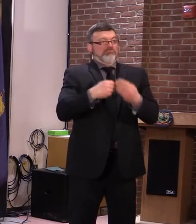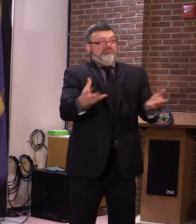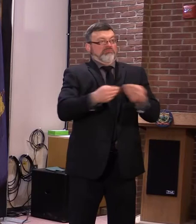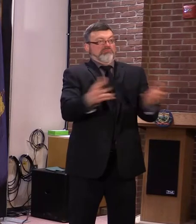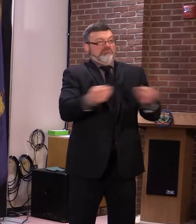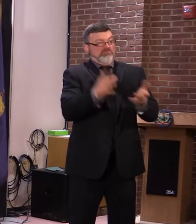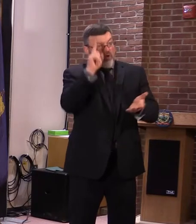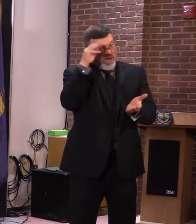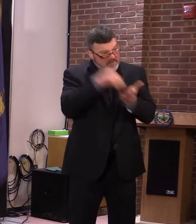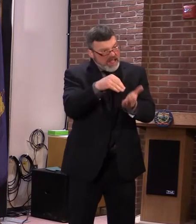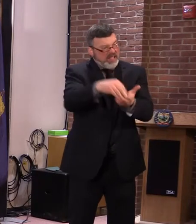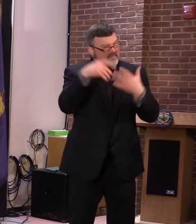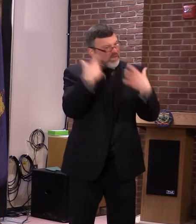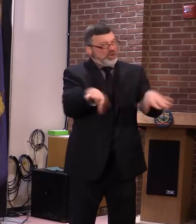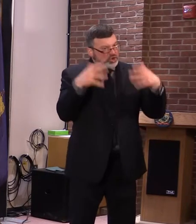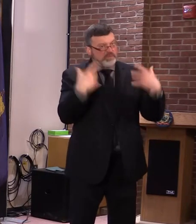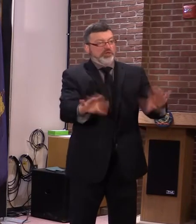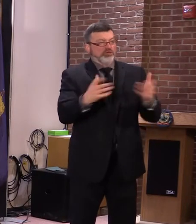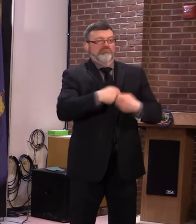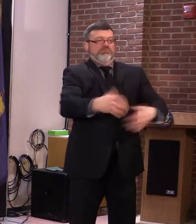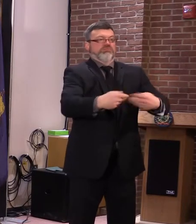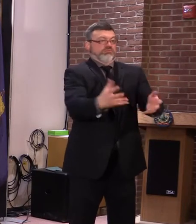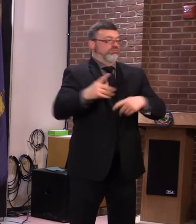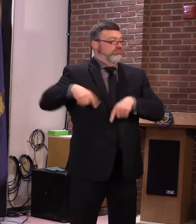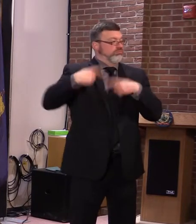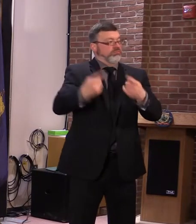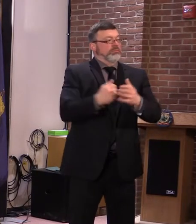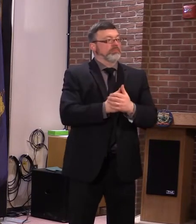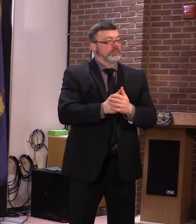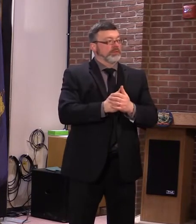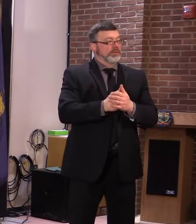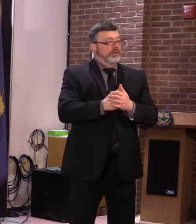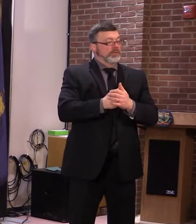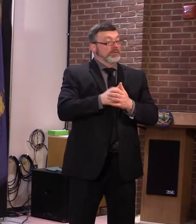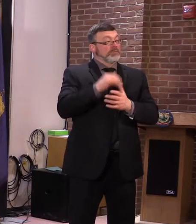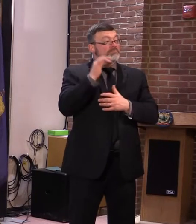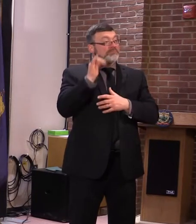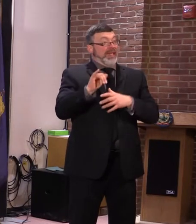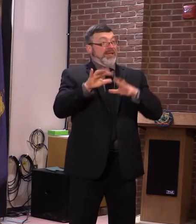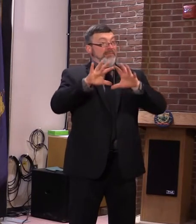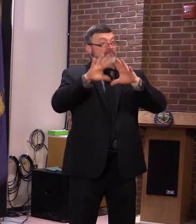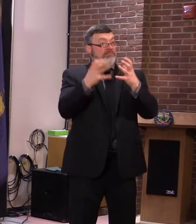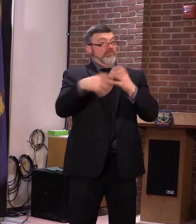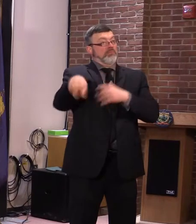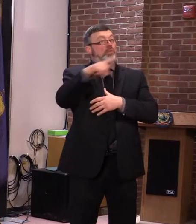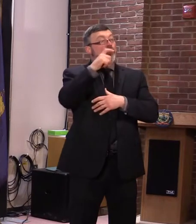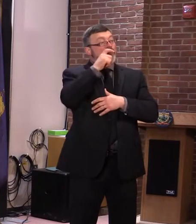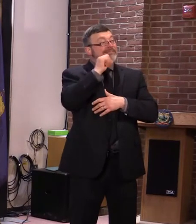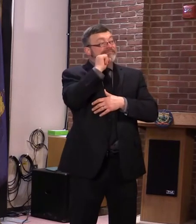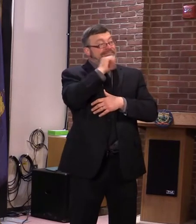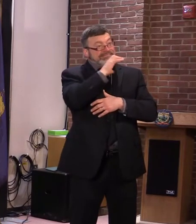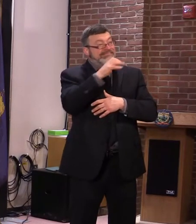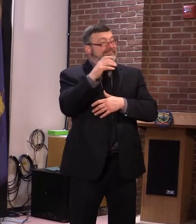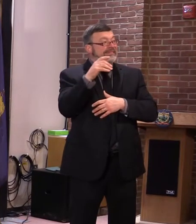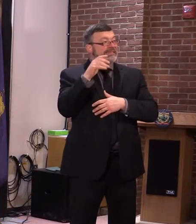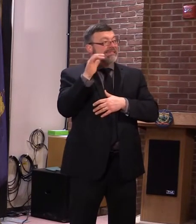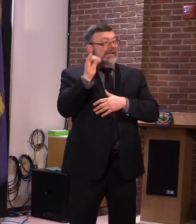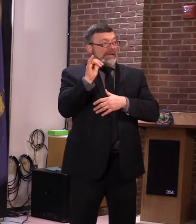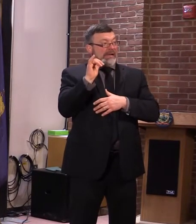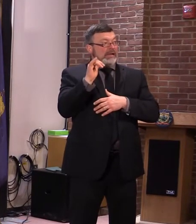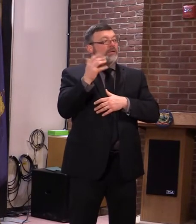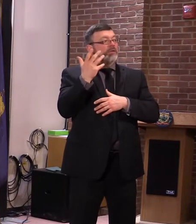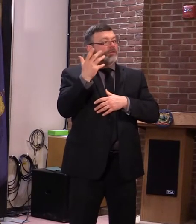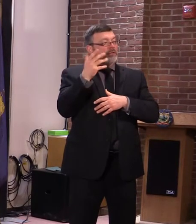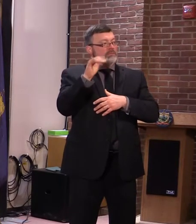that's been more than 450,000 tests, or more than 100,000 distributed through public testing sites,